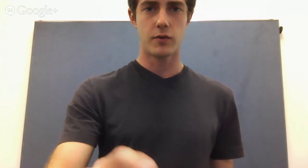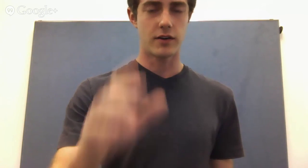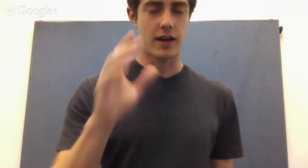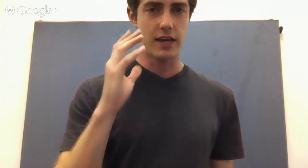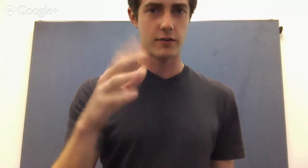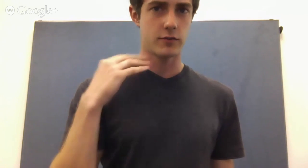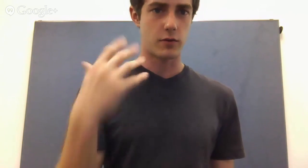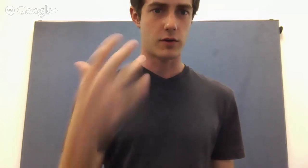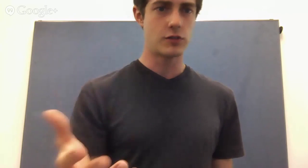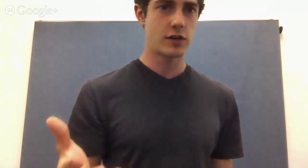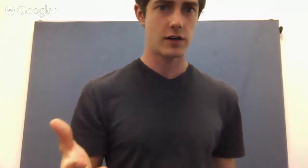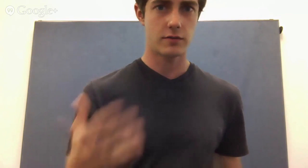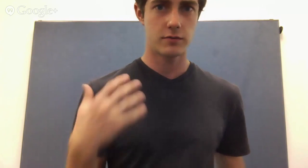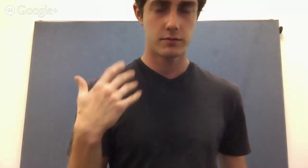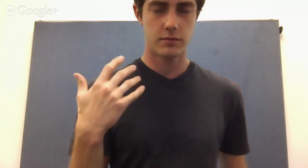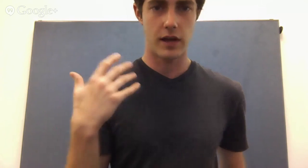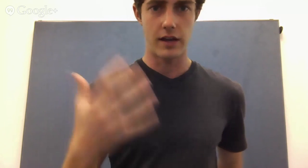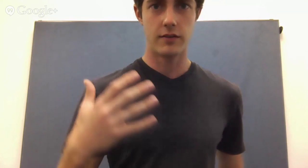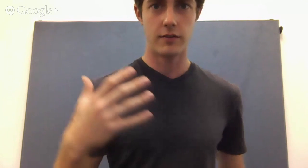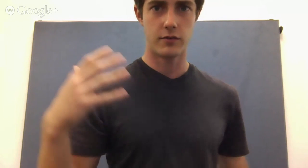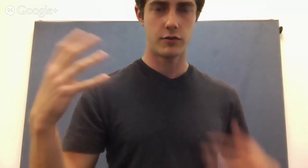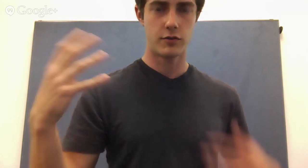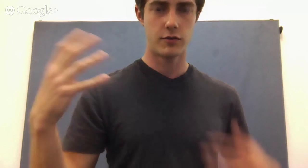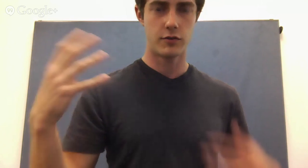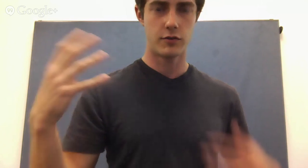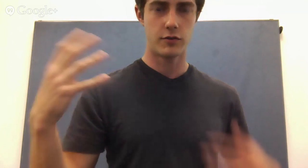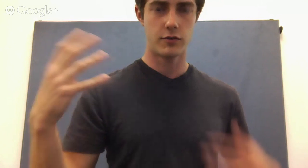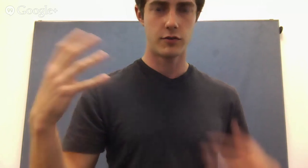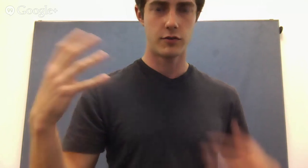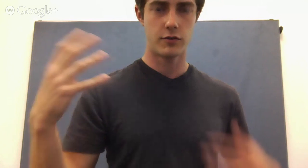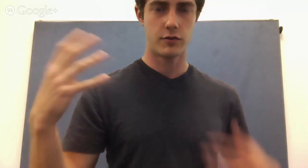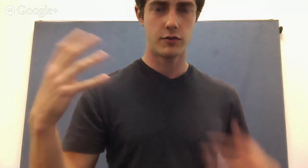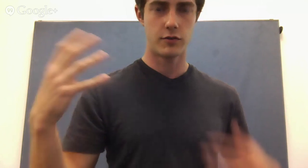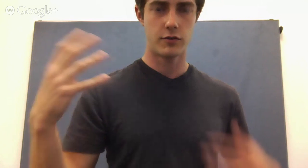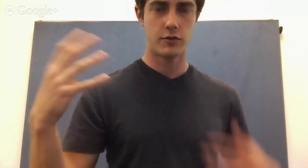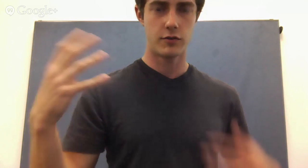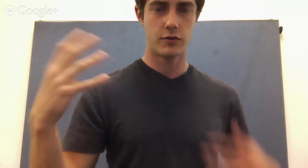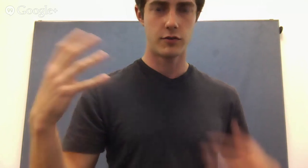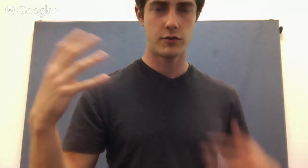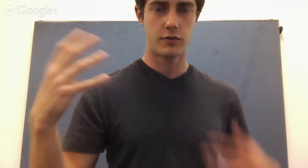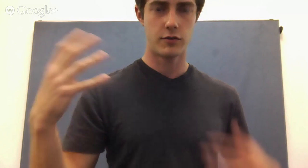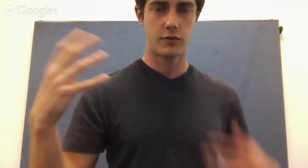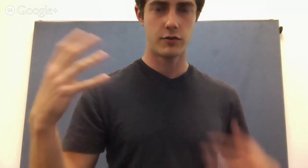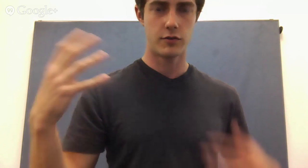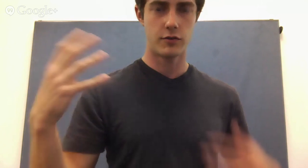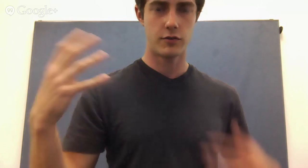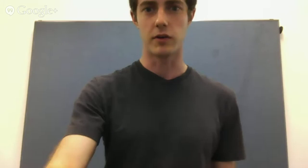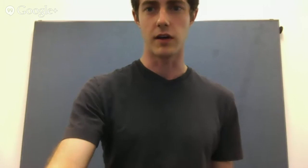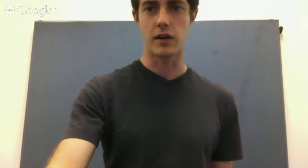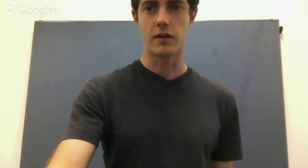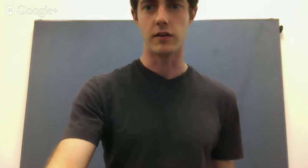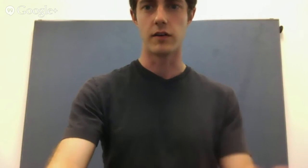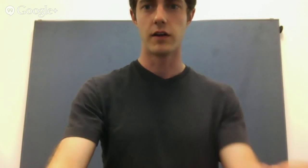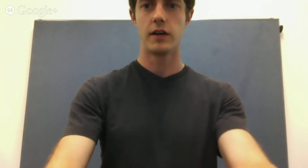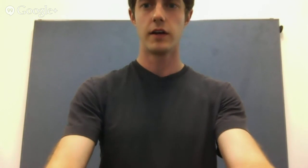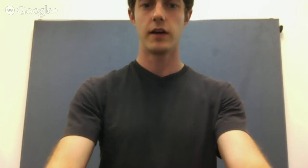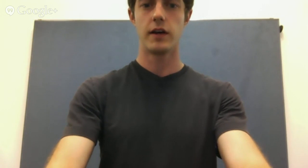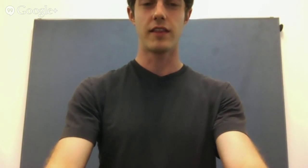I can't screen share and show y'all video at the same time. Otherwise, I would show you what I'm looking at on here. I think